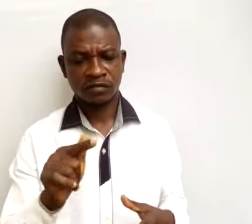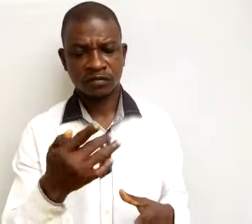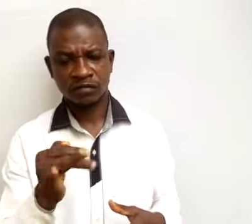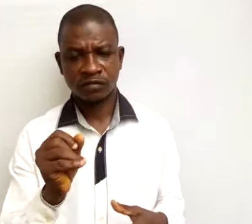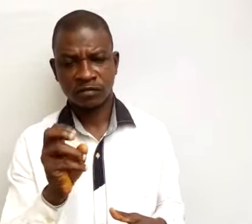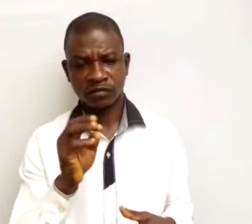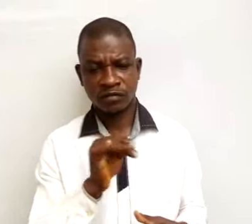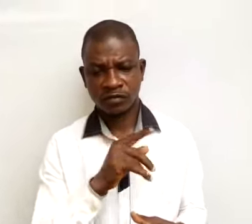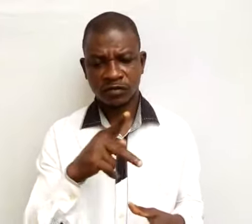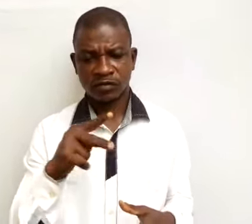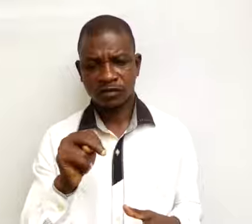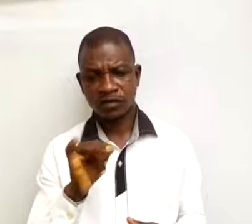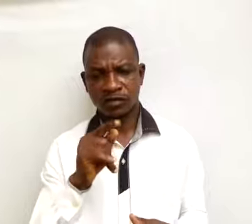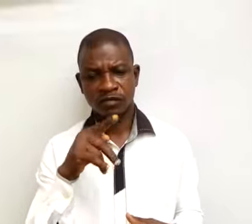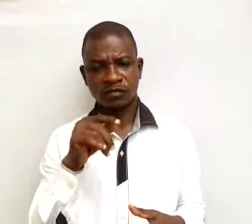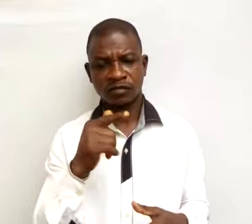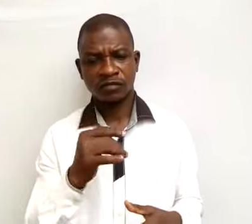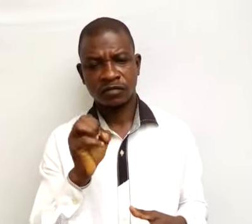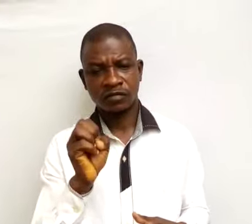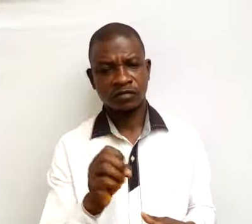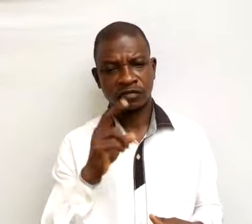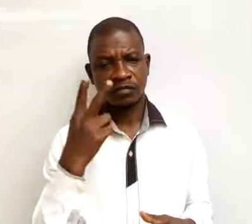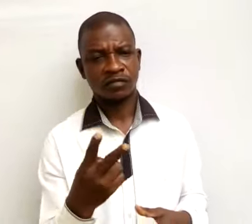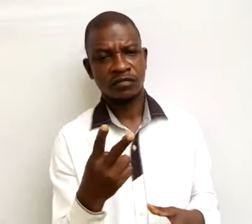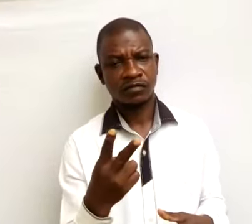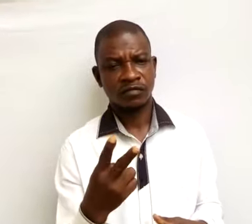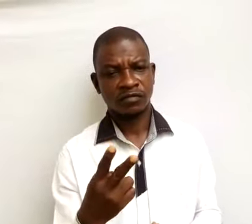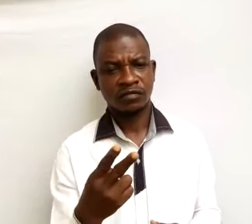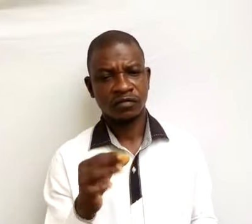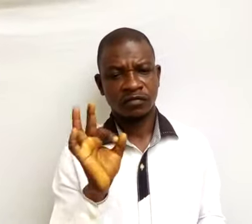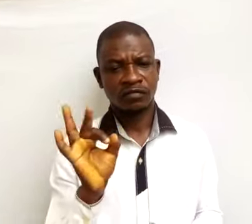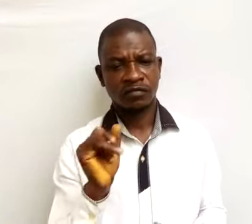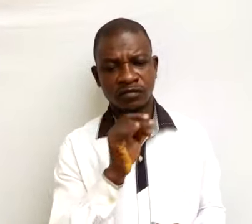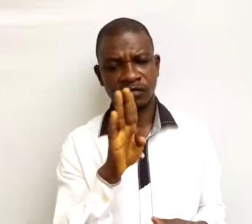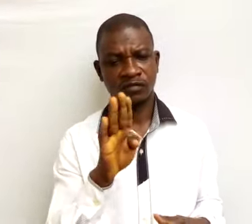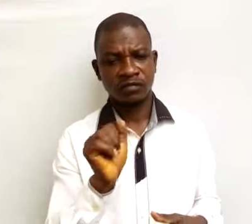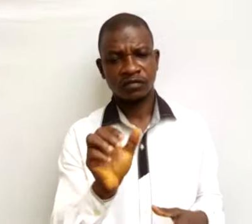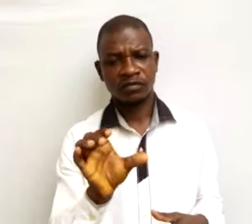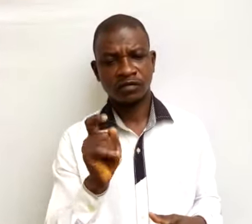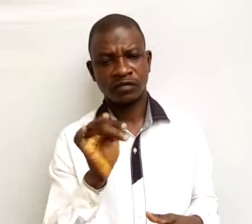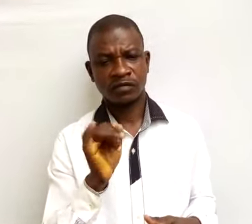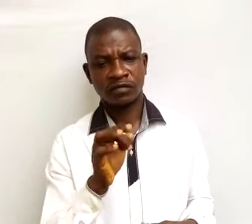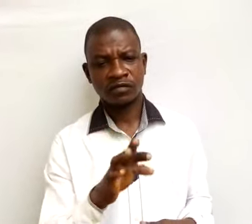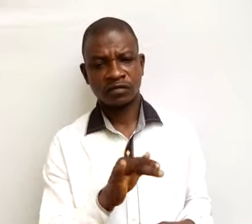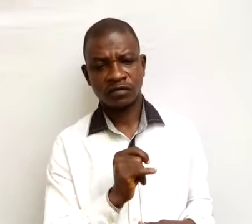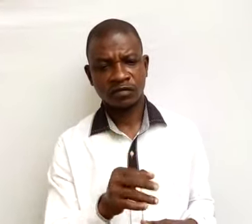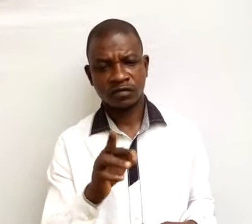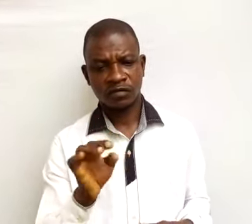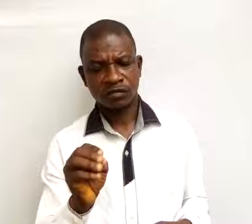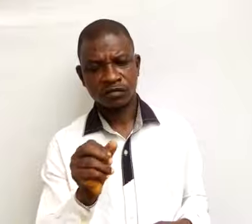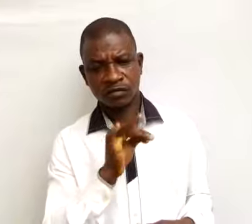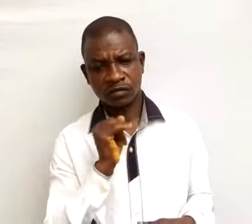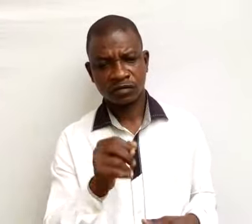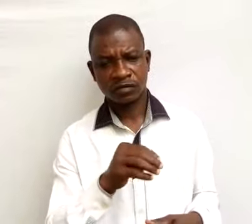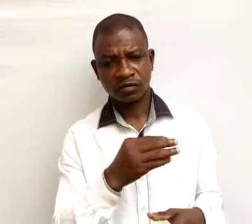nitrogen. 2. Fixing bacteria or rhizobium in their root nodules